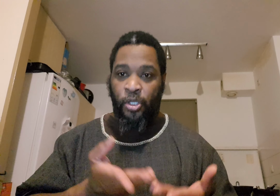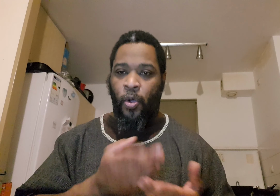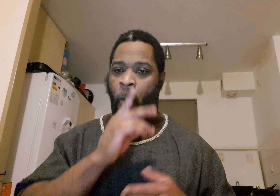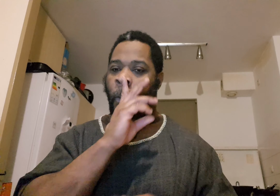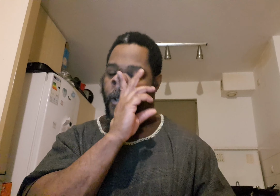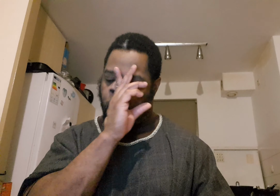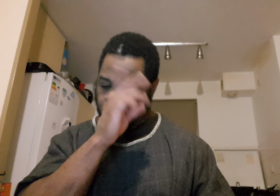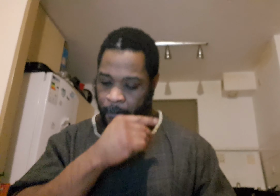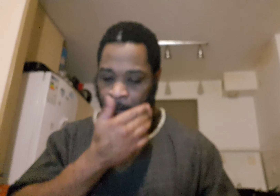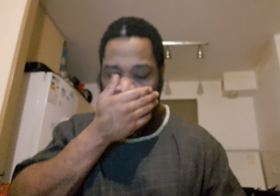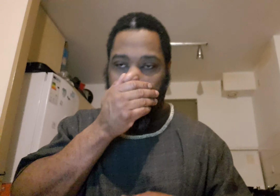soul.